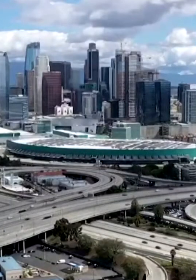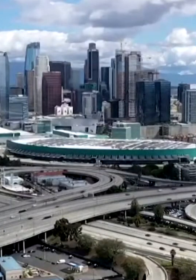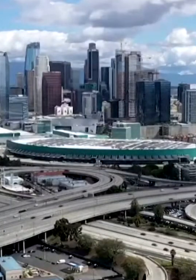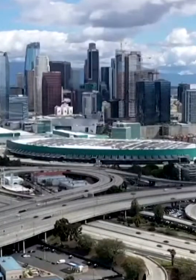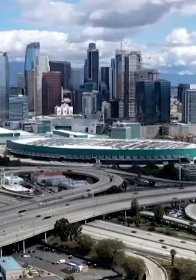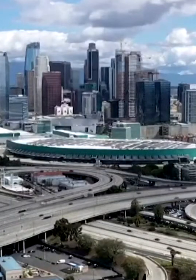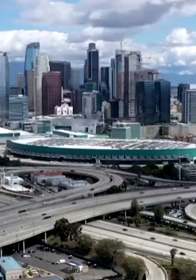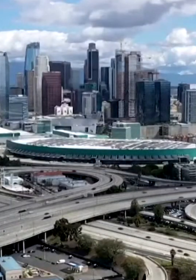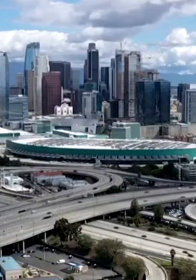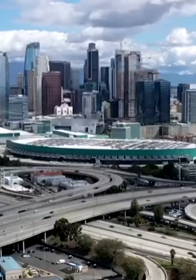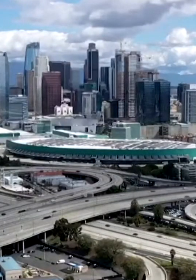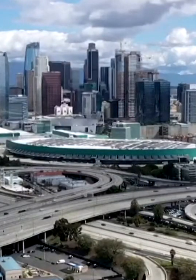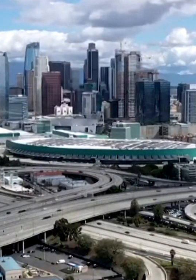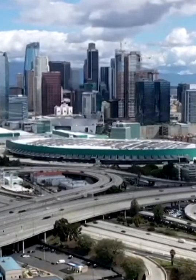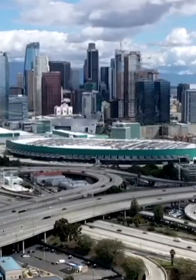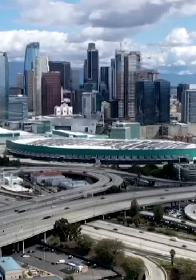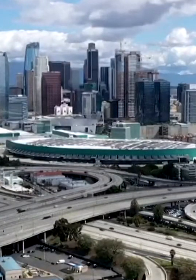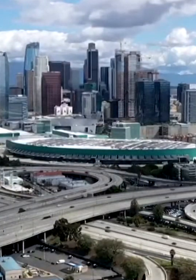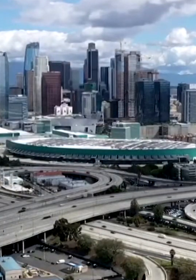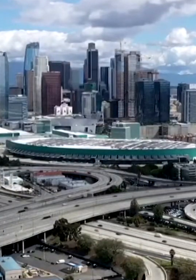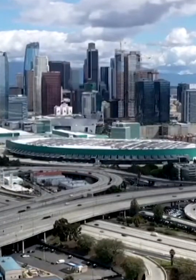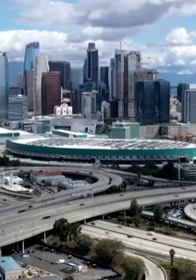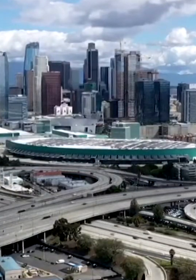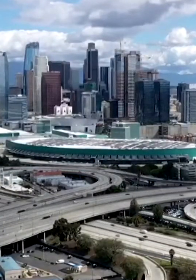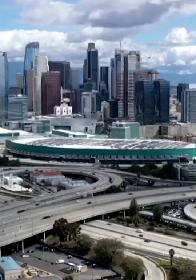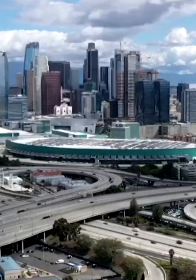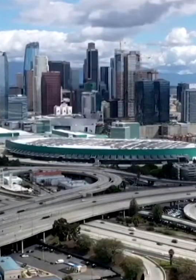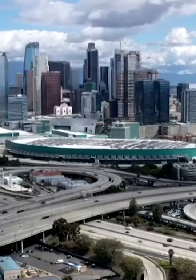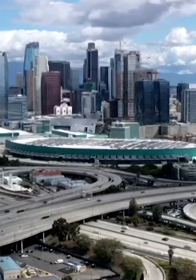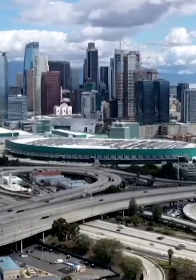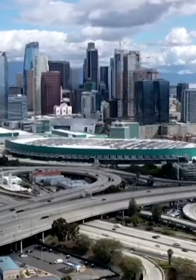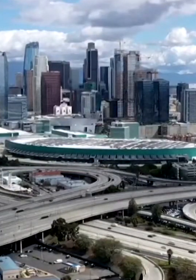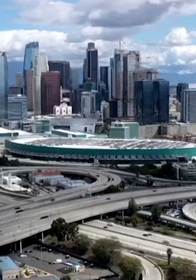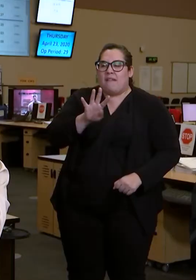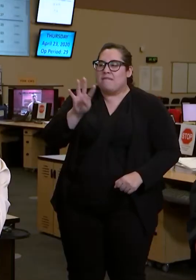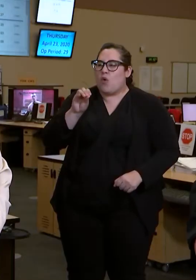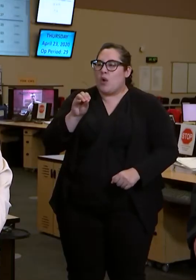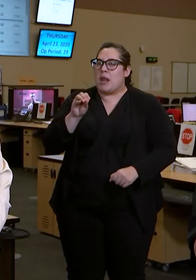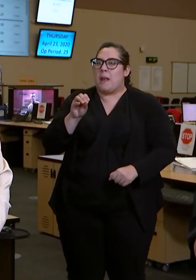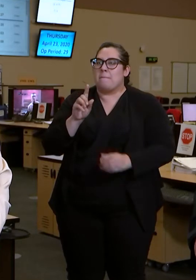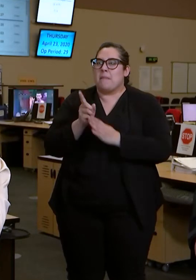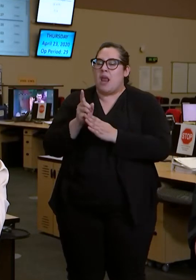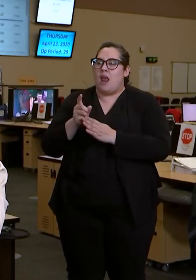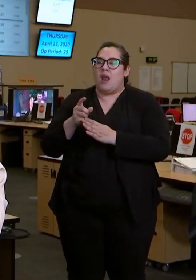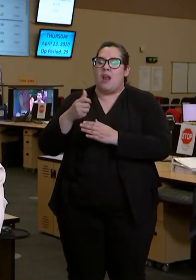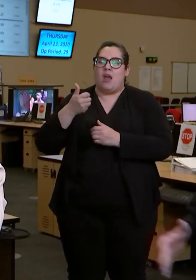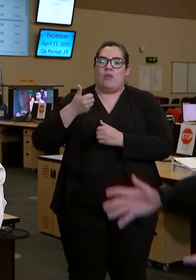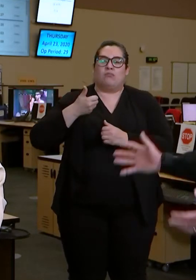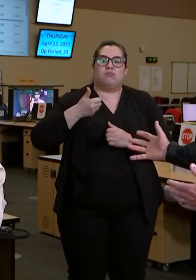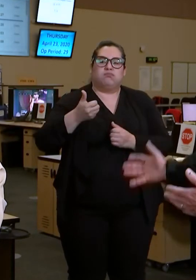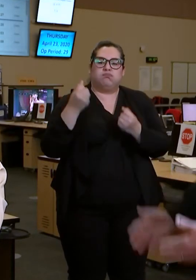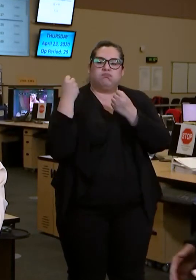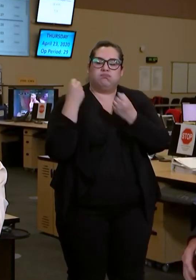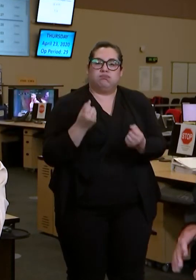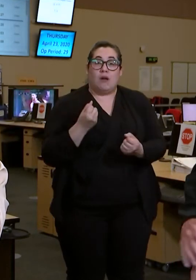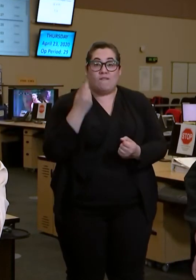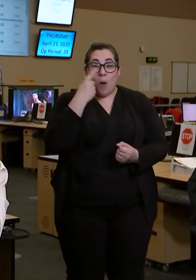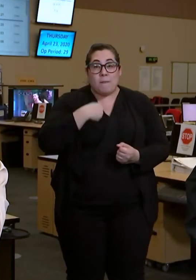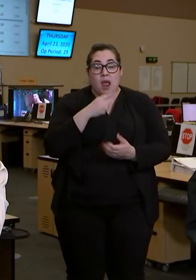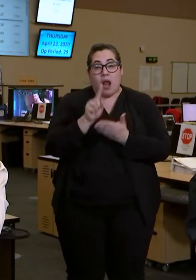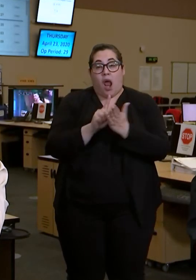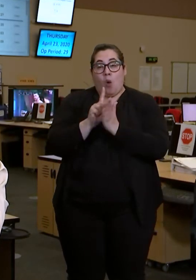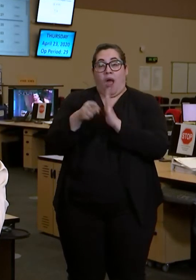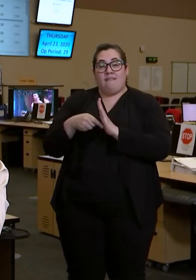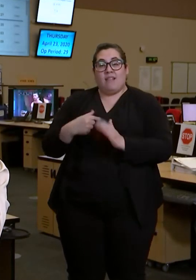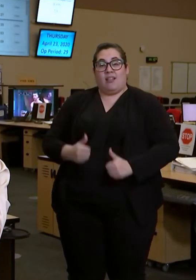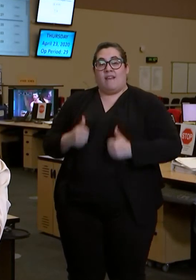new world. The freeways, I'm still not used to the 35, 40-minute commute. That's normally an hour and a half for somebody that lives in Ventura County.